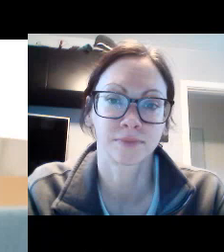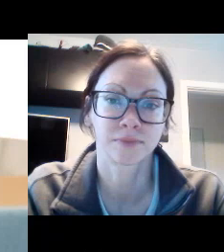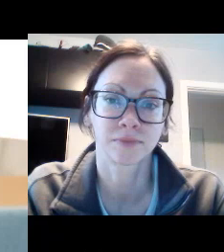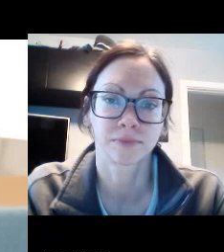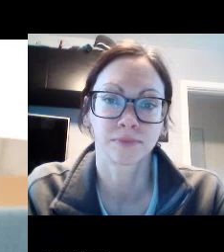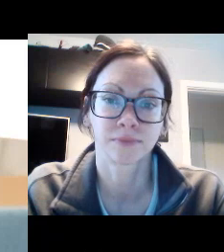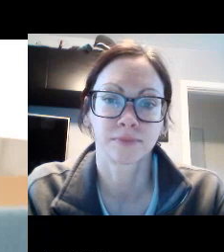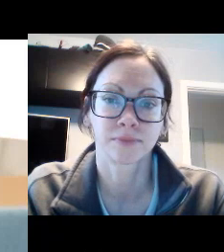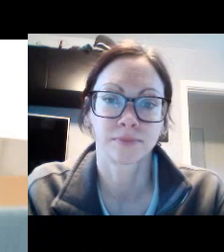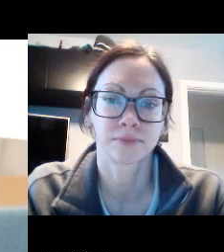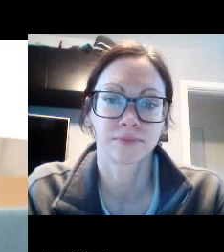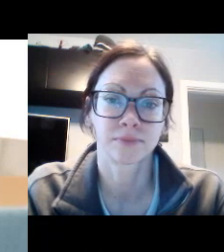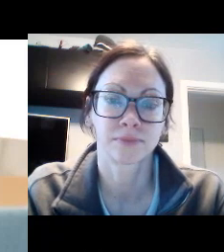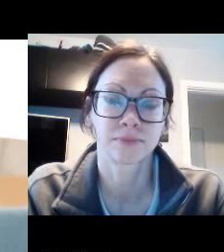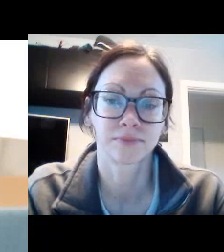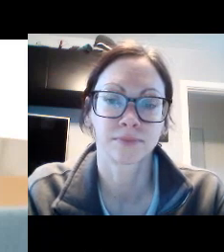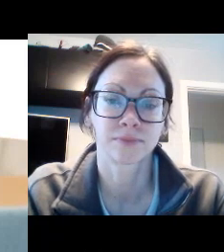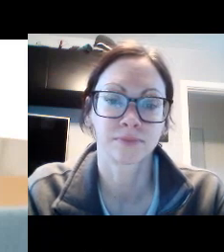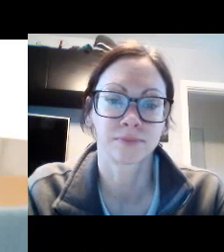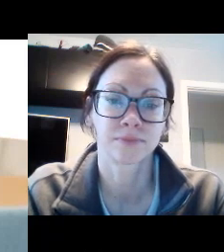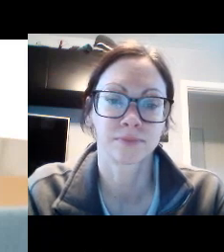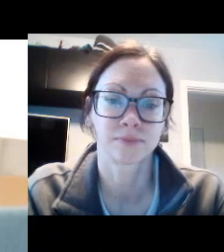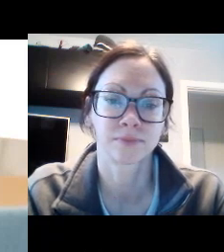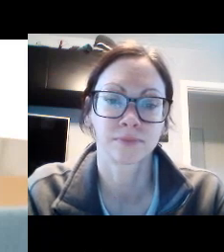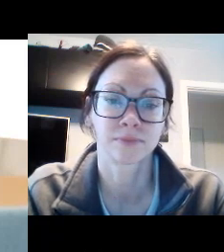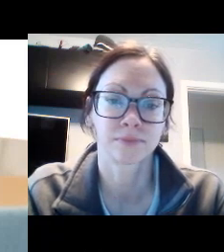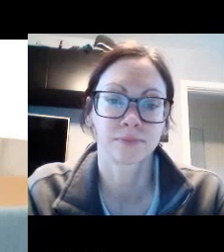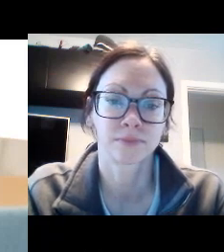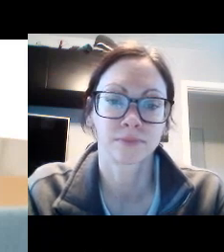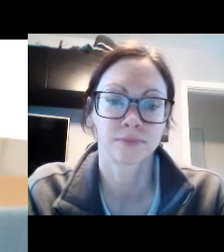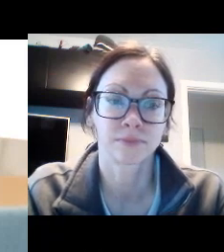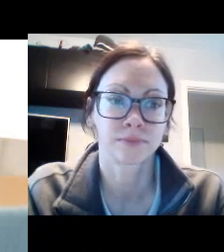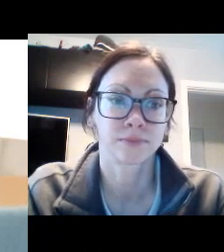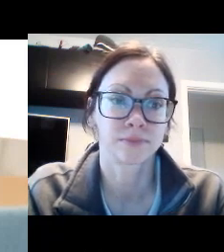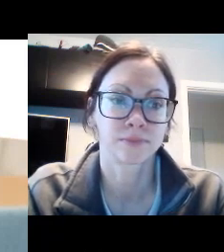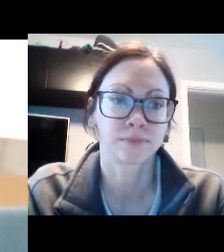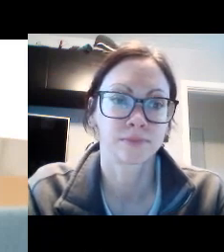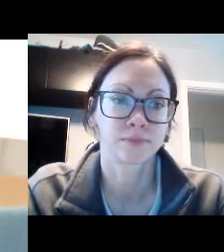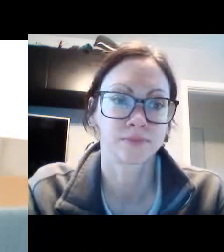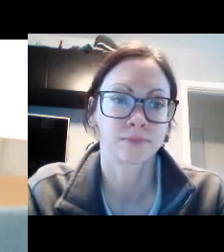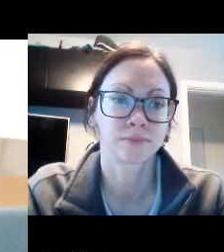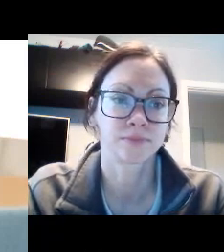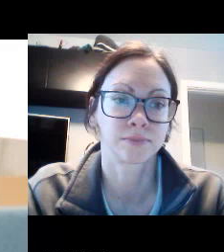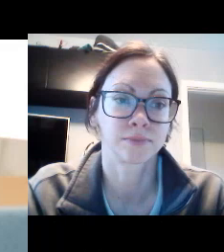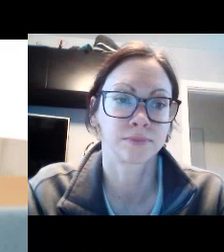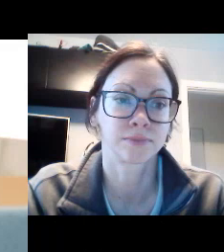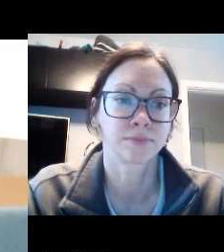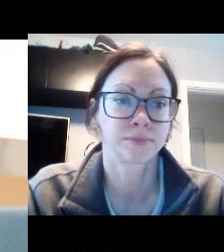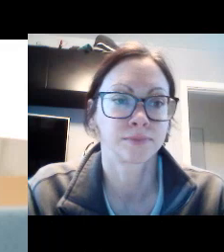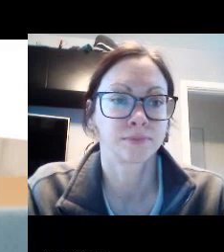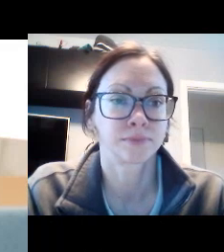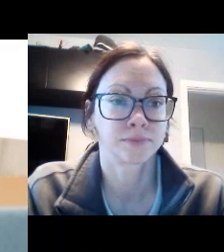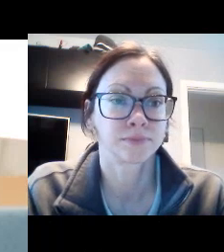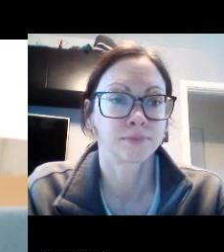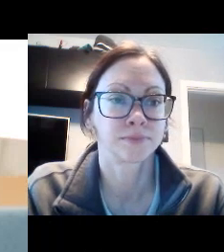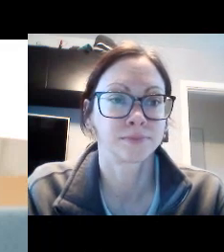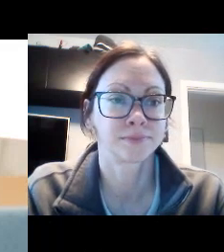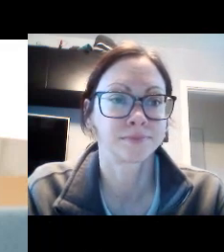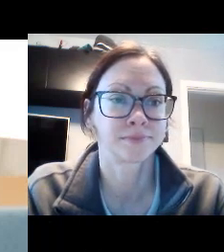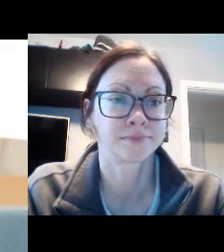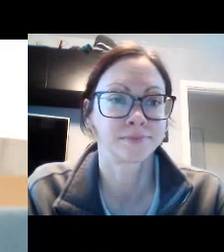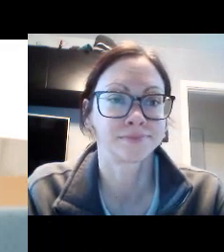latest seminar of the Your Essex Community Learning series. My name's Lee. I'm in the Active Essex team, and I'm delighted to host